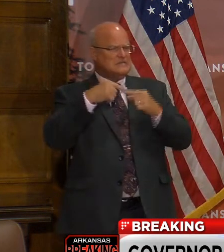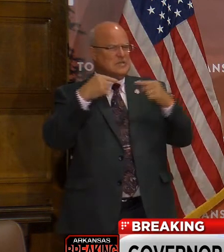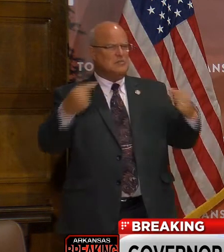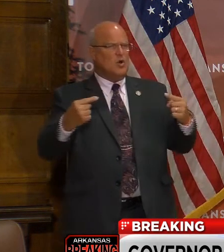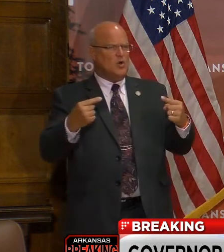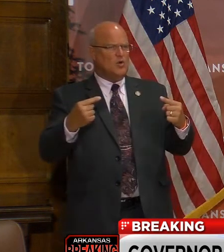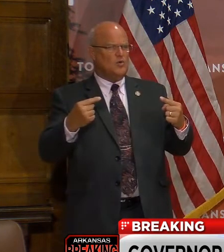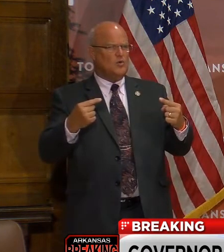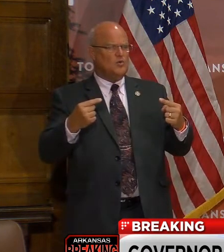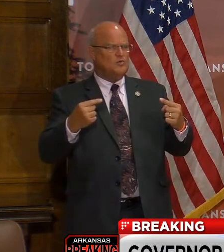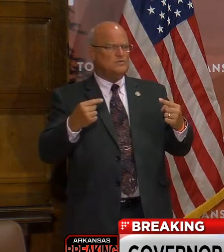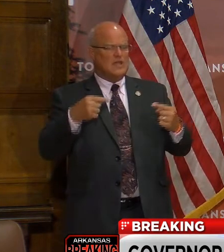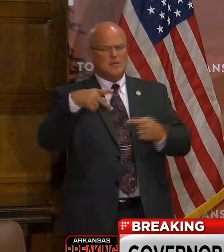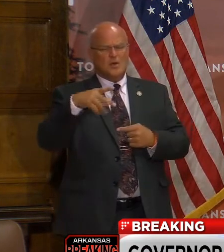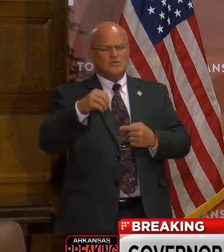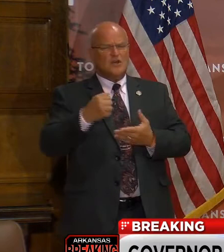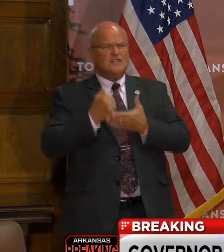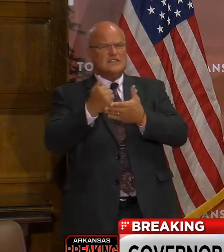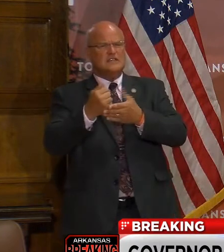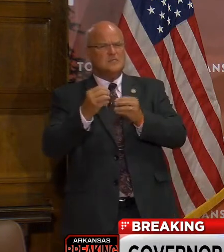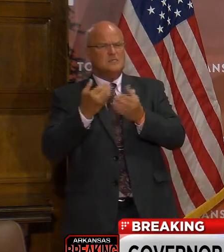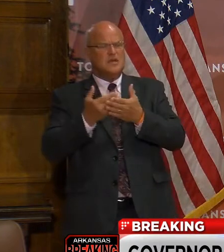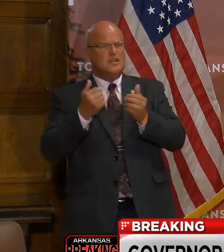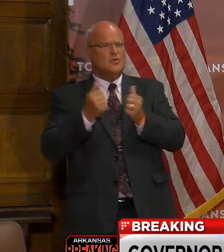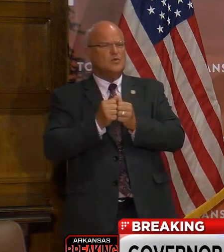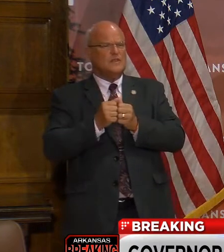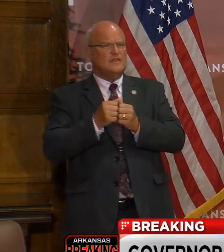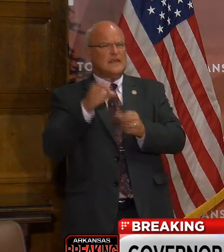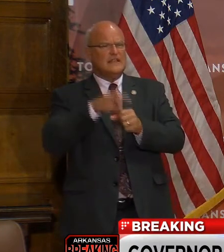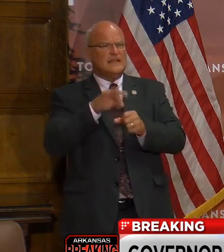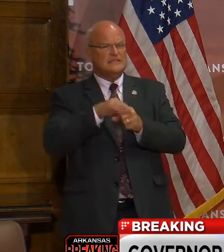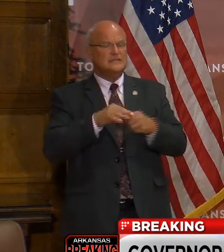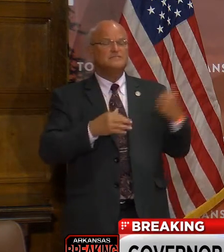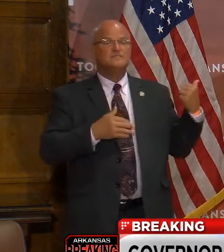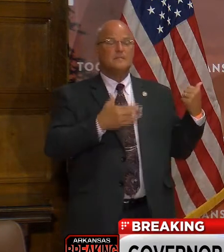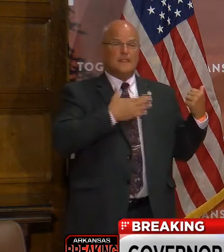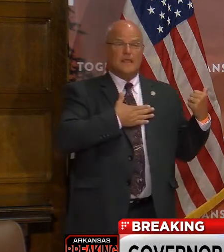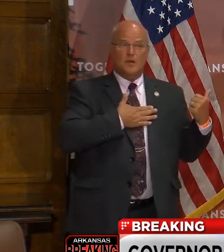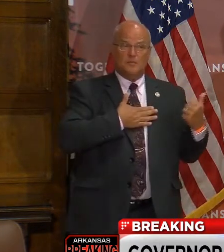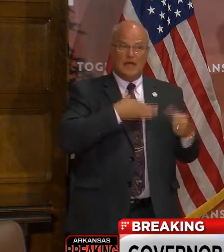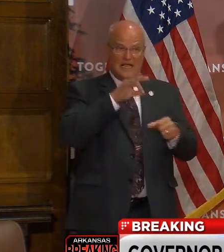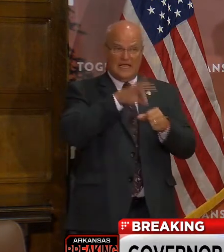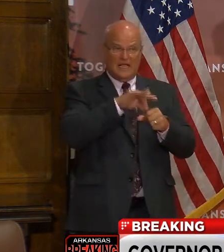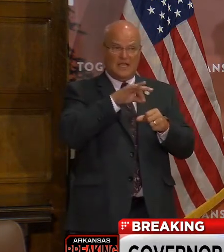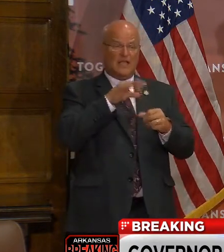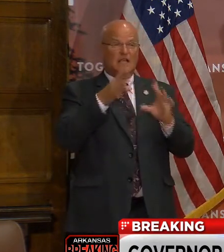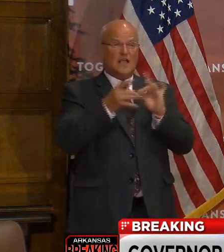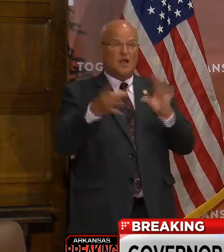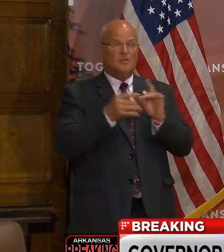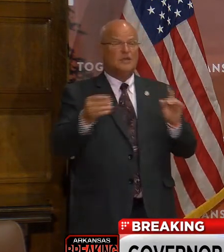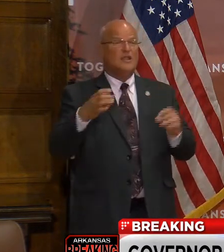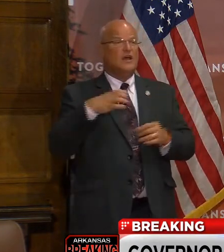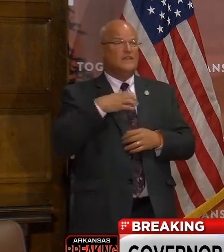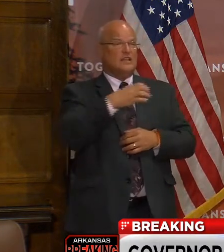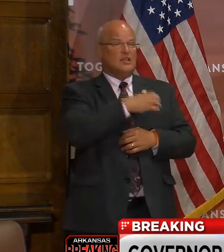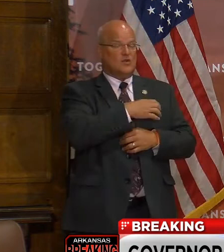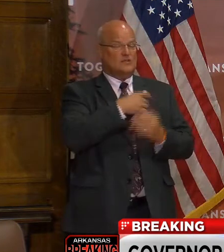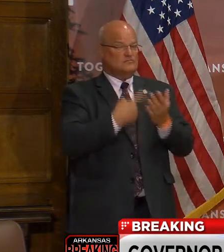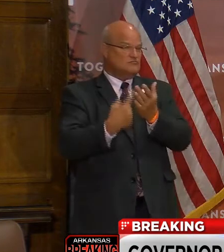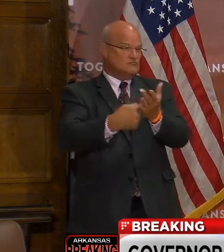the post office additional money to help with the elections. My comment on the congressional negotiations is